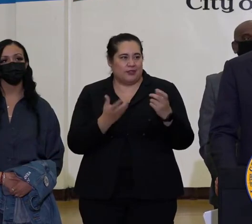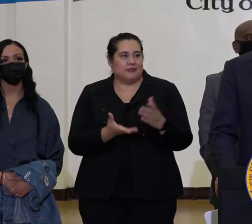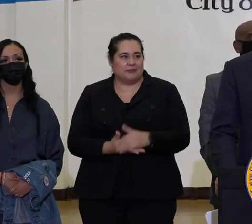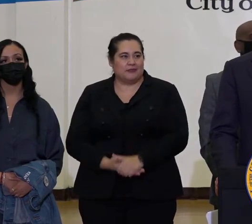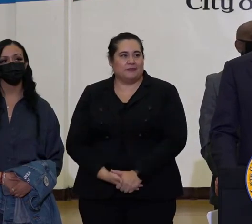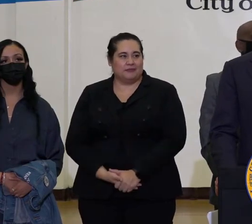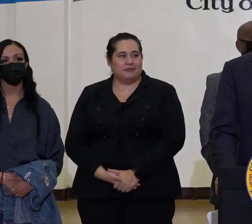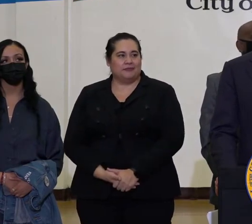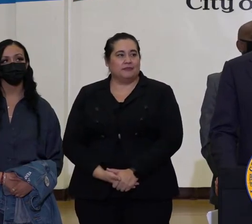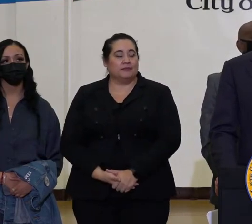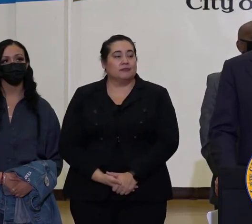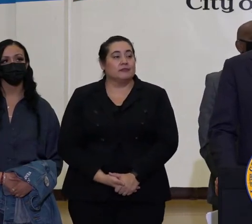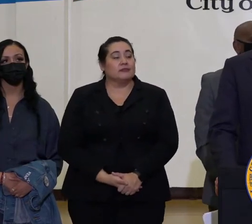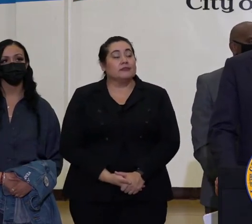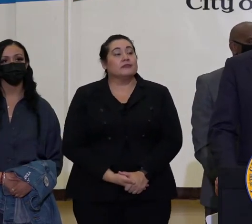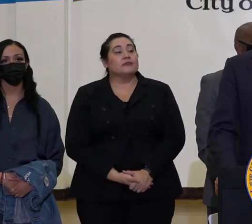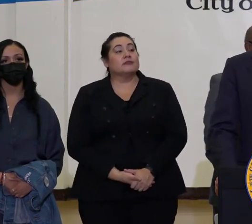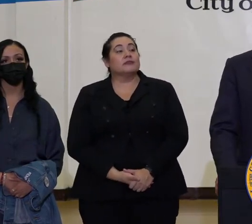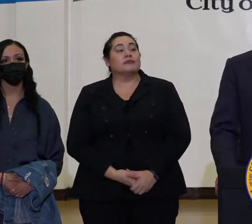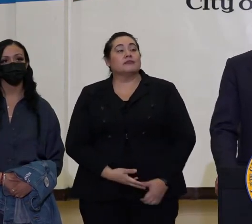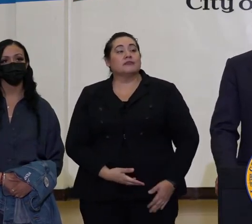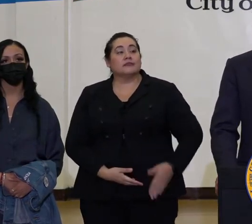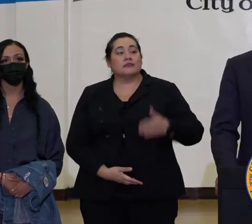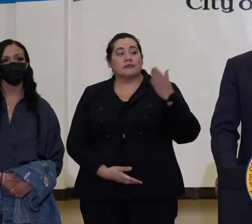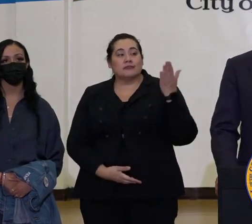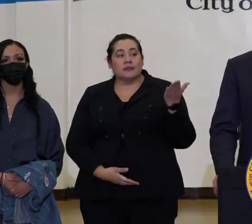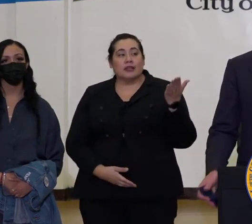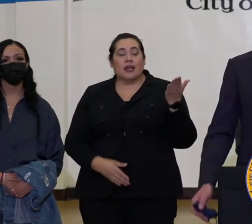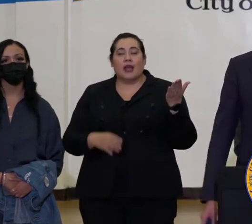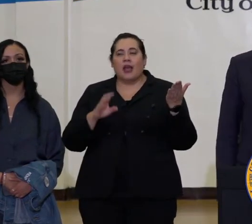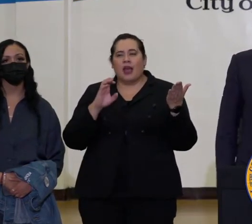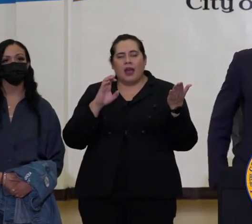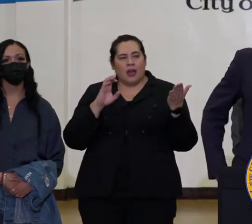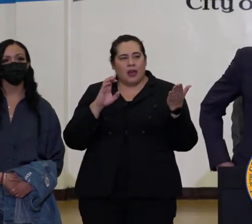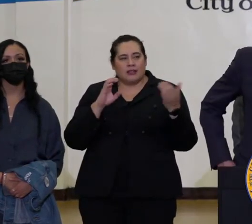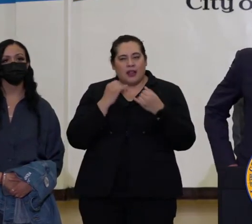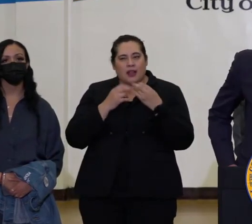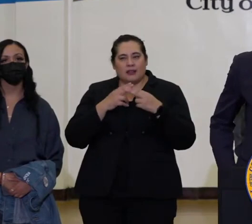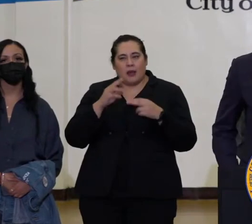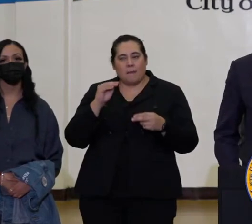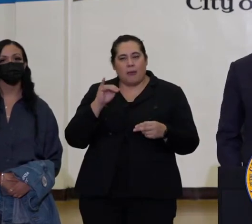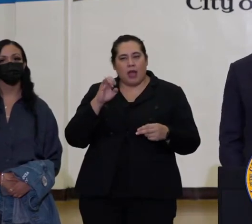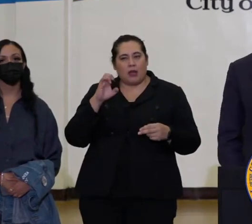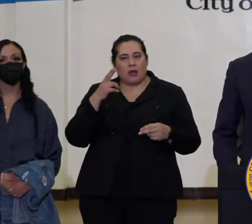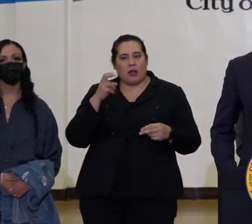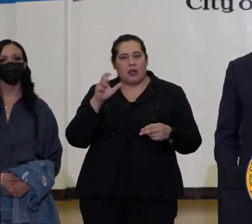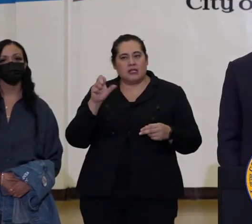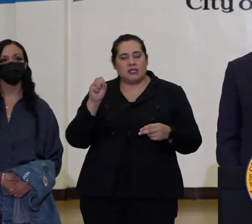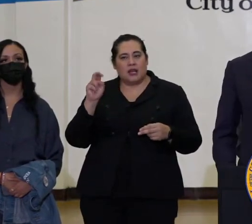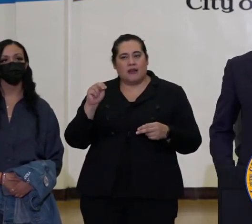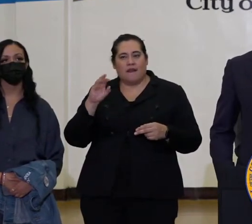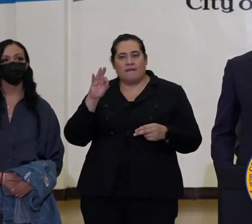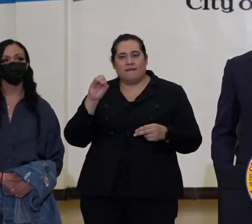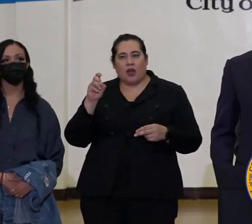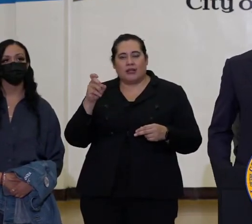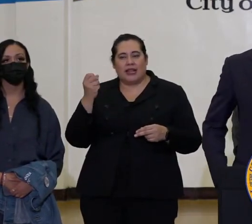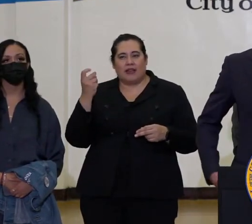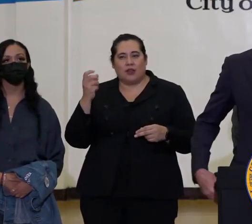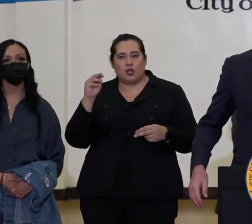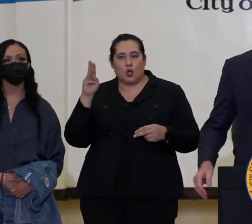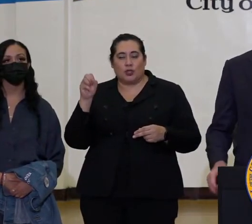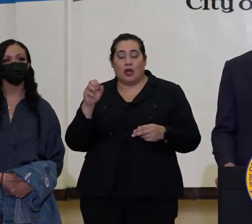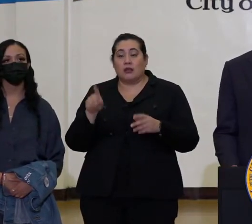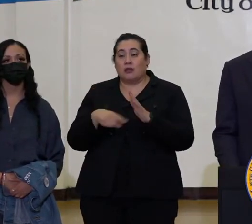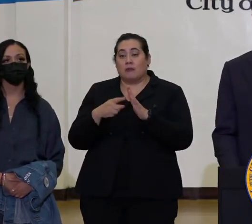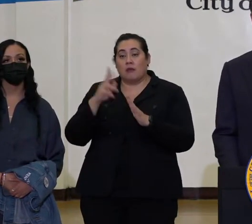you may have. Governor Newsom, Alex Michelson from Fox 11 News. Politics can sometimes be treated as a